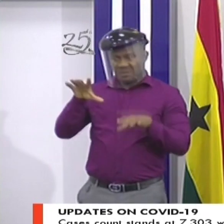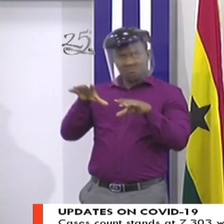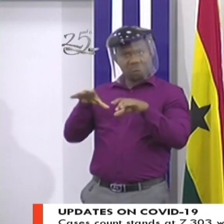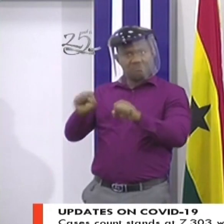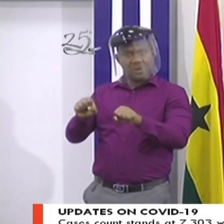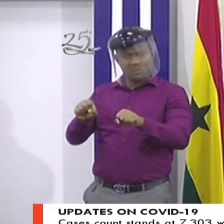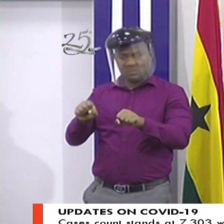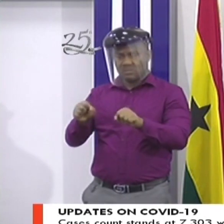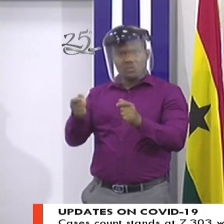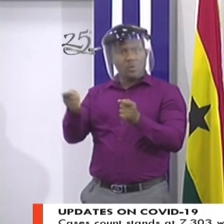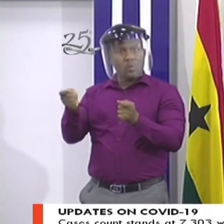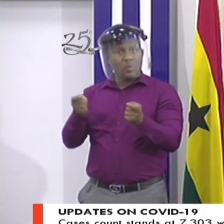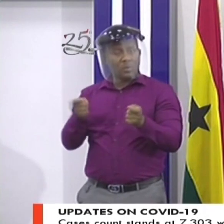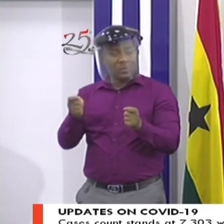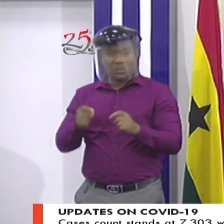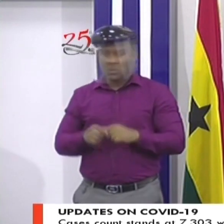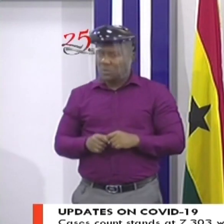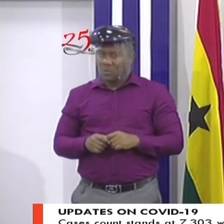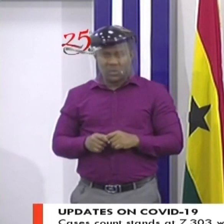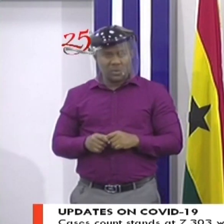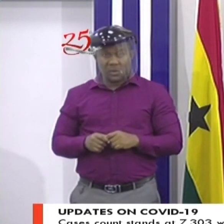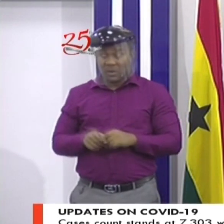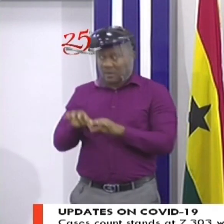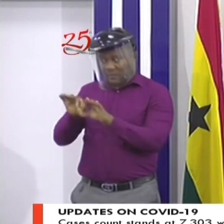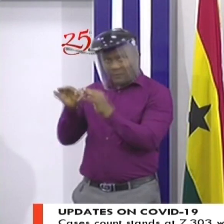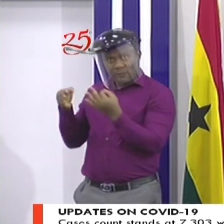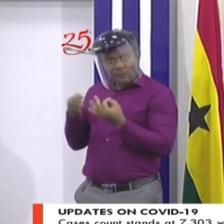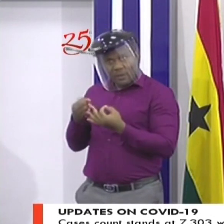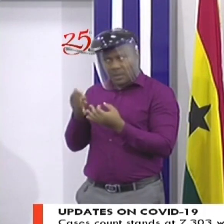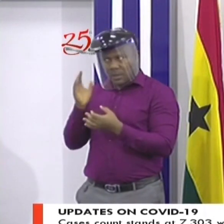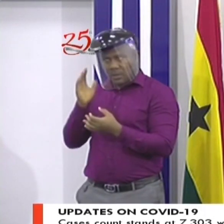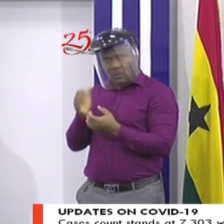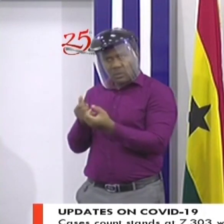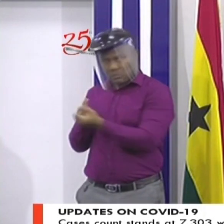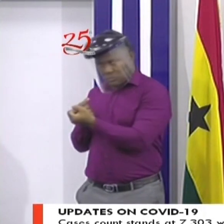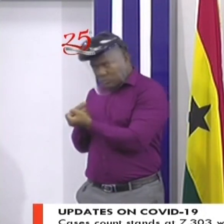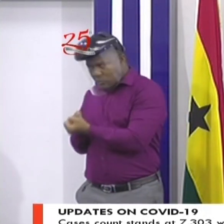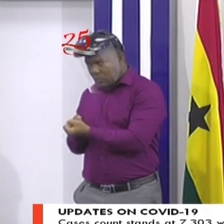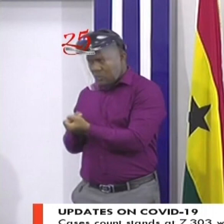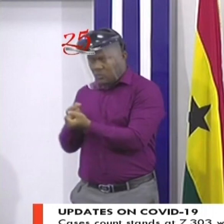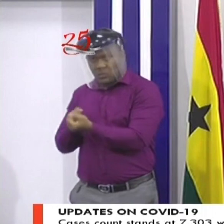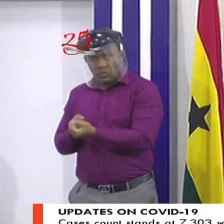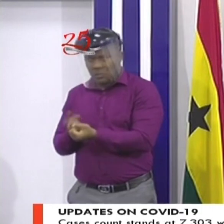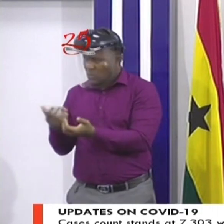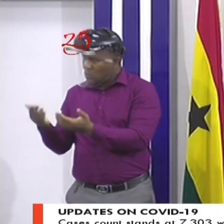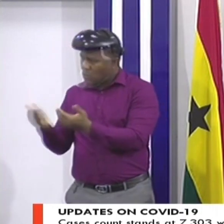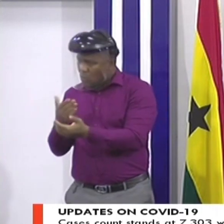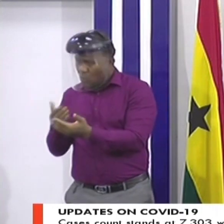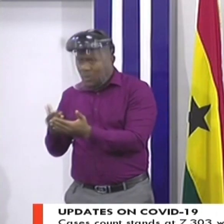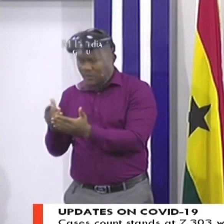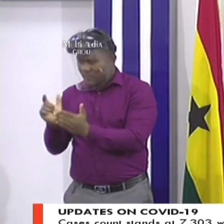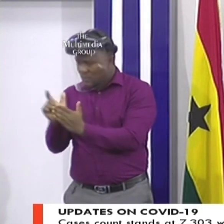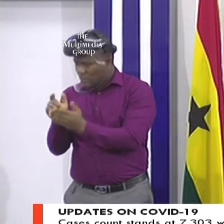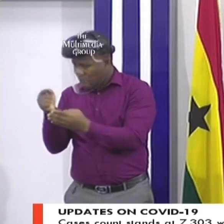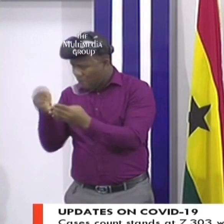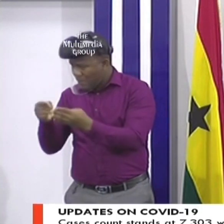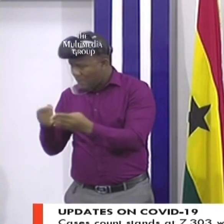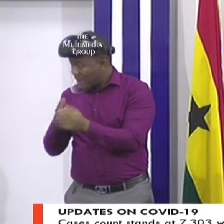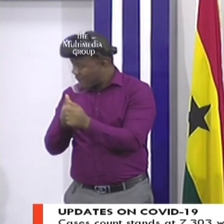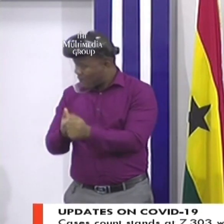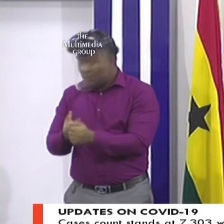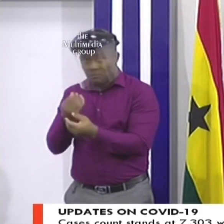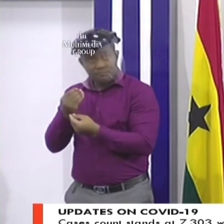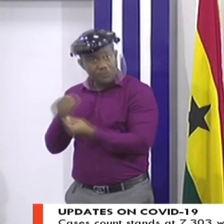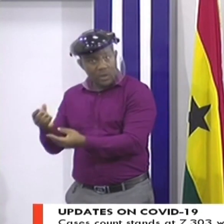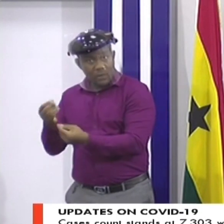family would be supported and provided the guide and the needed assistance for them to do